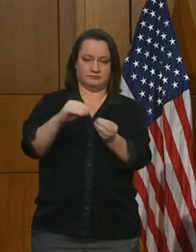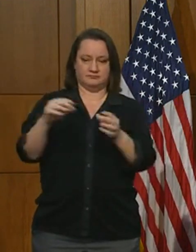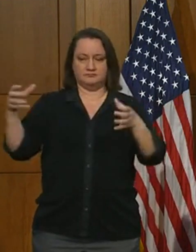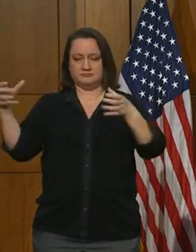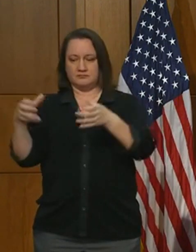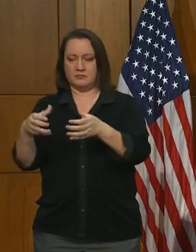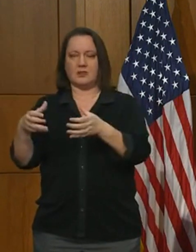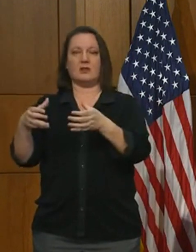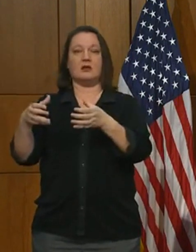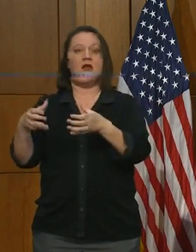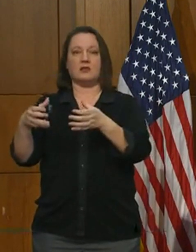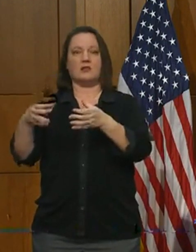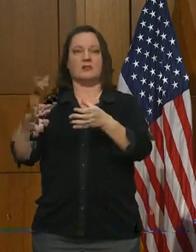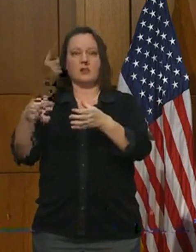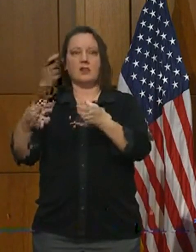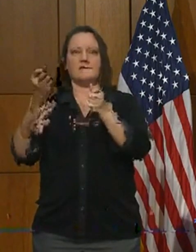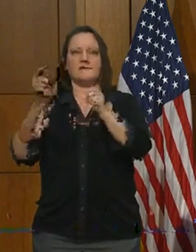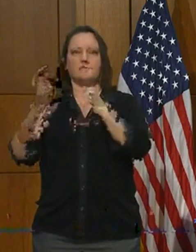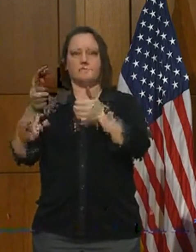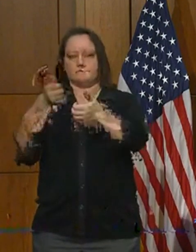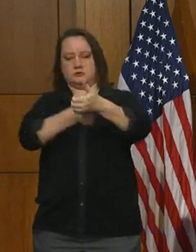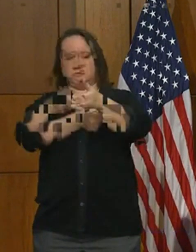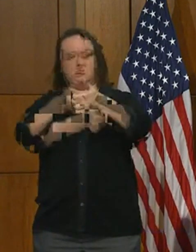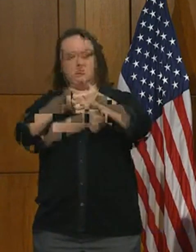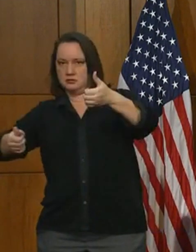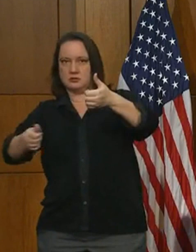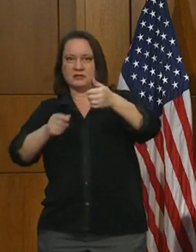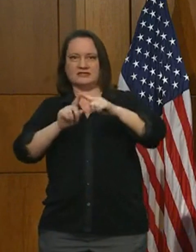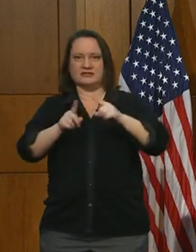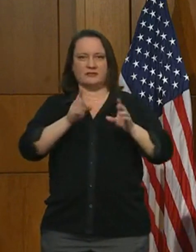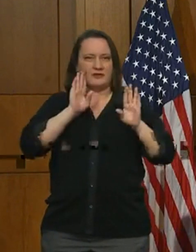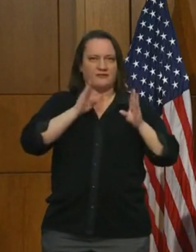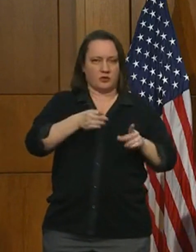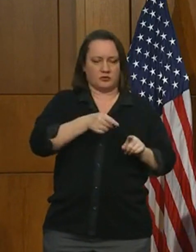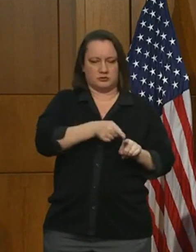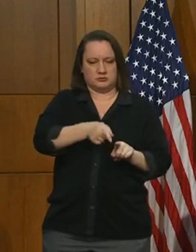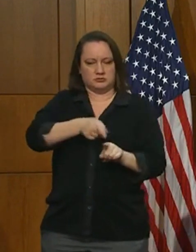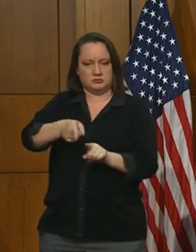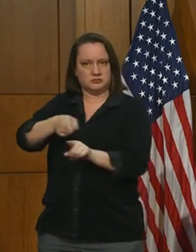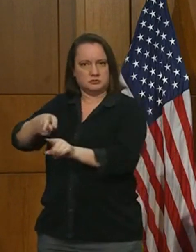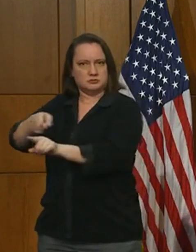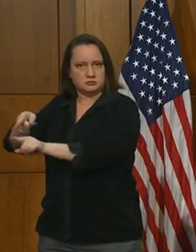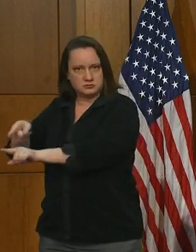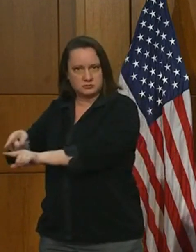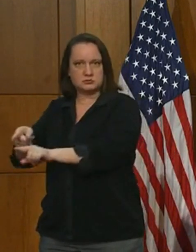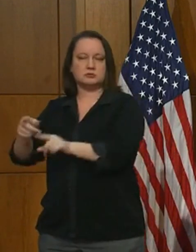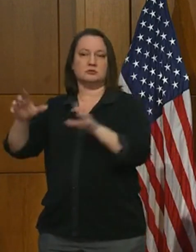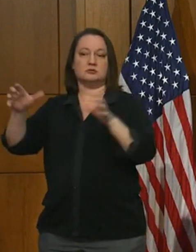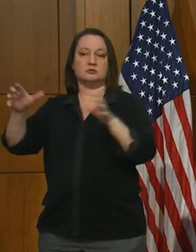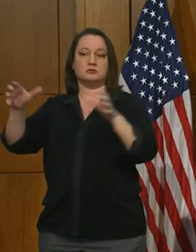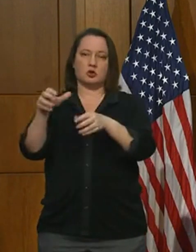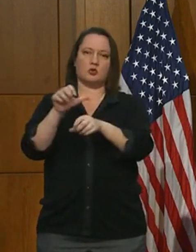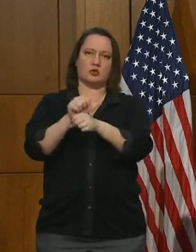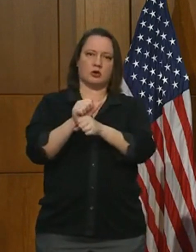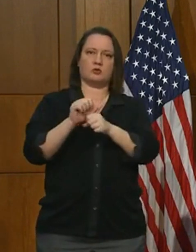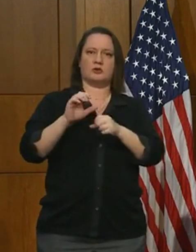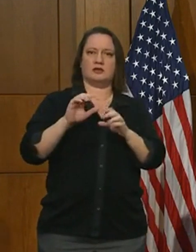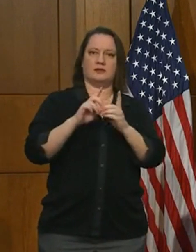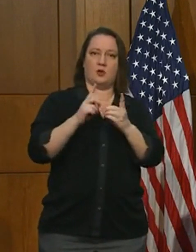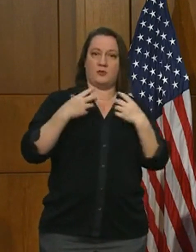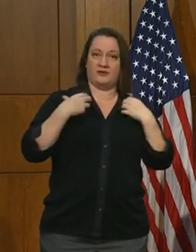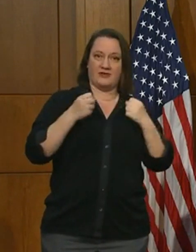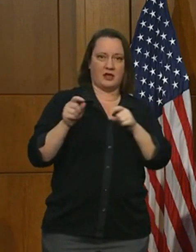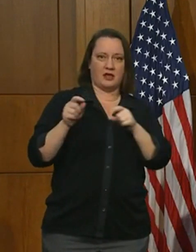things as the response to COVID-19 and what does reopening look like. So they're working closely with the Department of Health. So for example, we have a